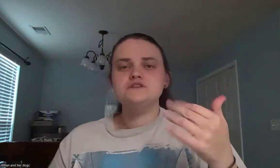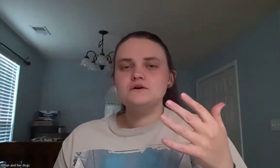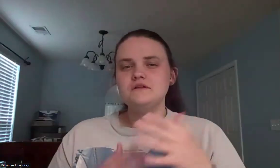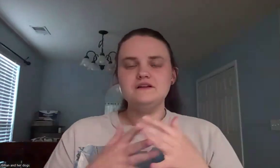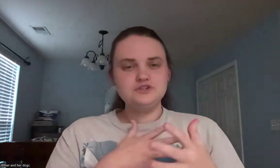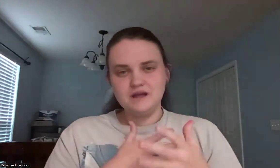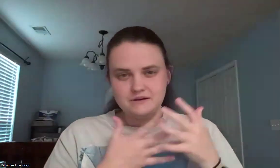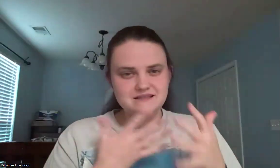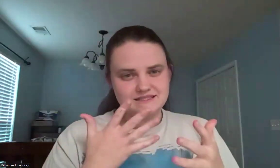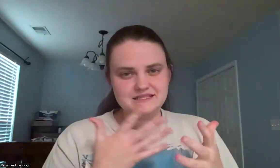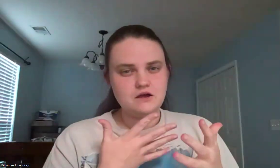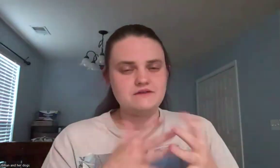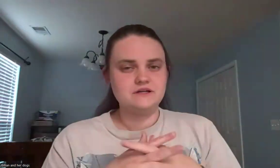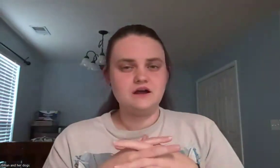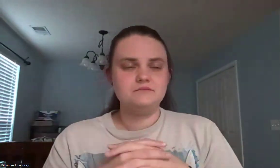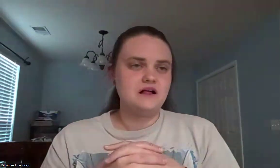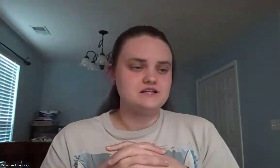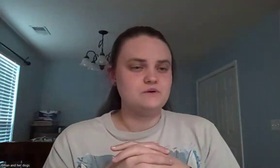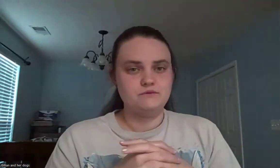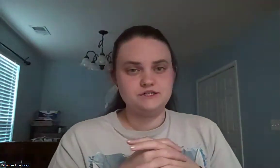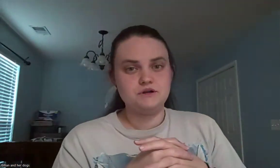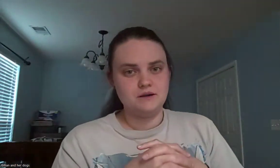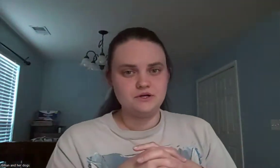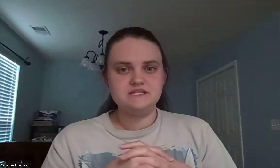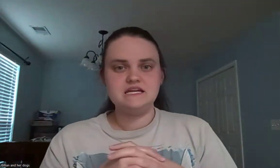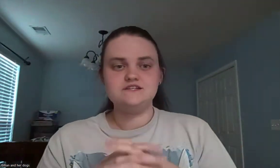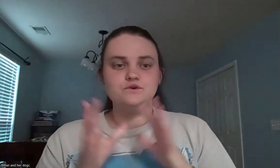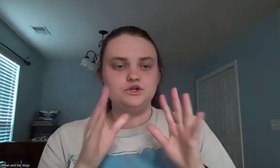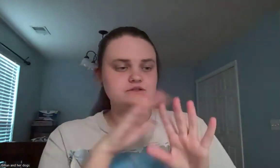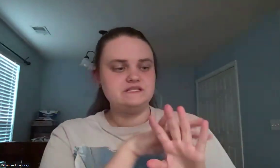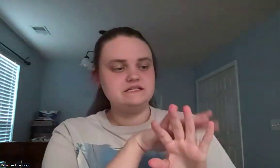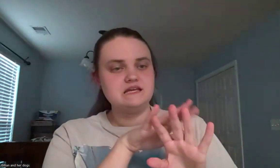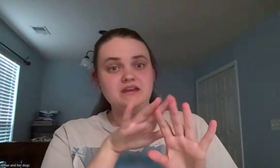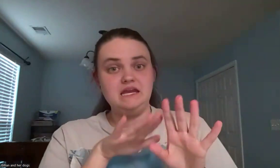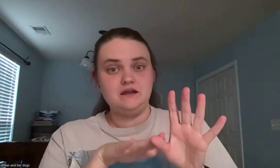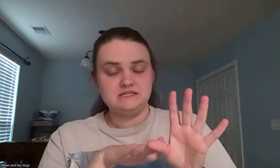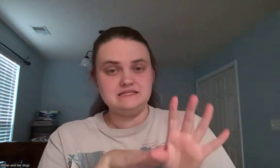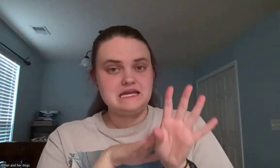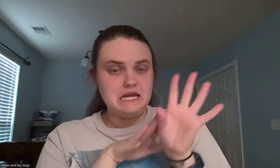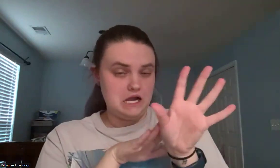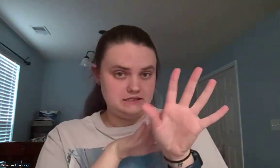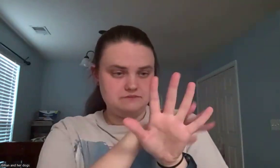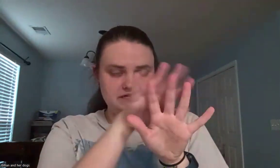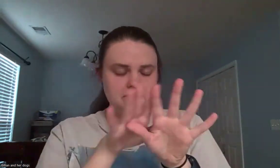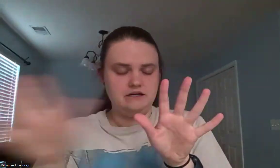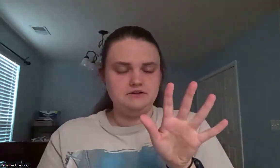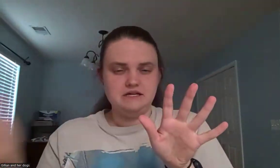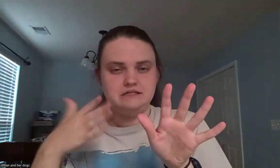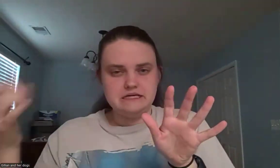So the little trick I always like to tell every class whenever we do our numbers is for your six, seven, eight, nines, and nines, basically, not your 10. 10 is a